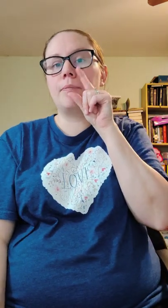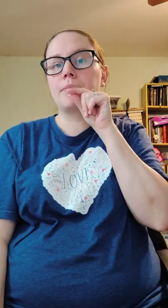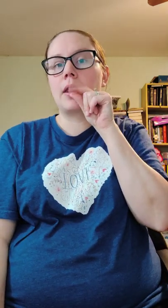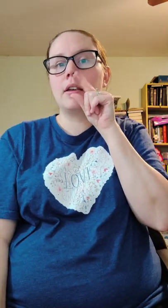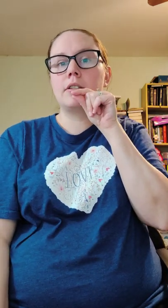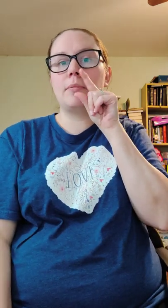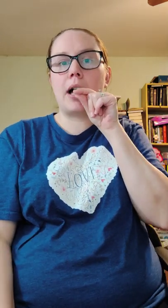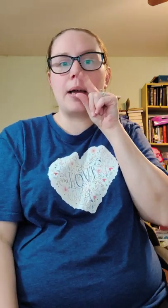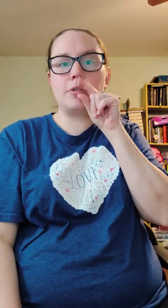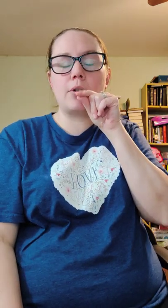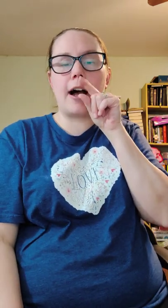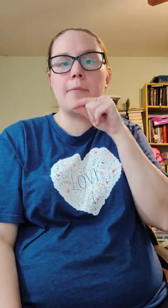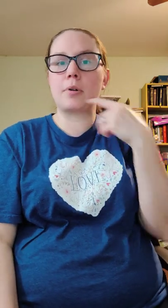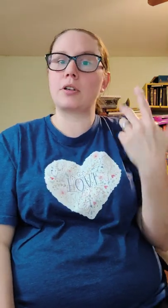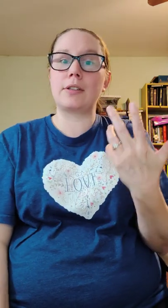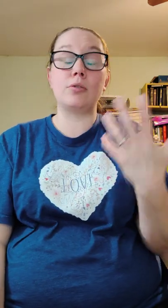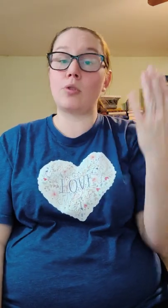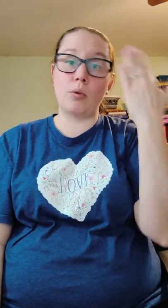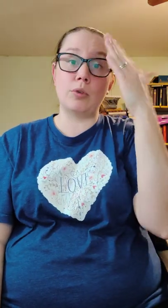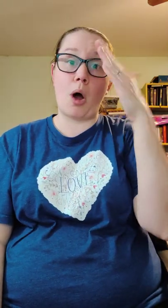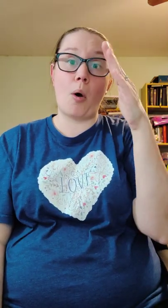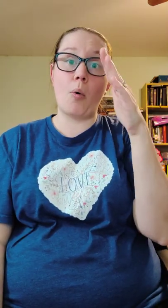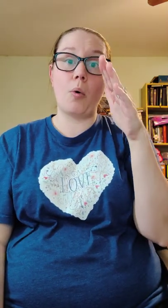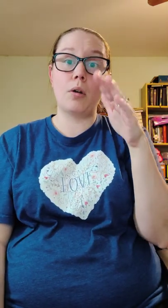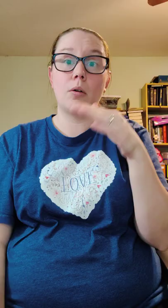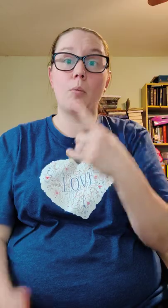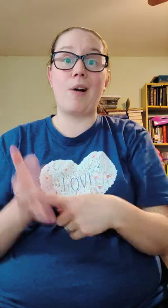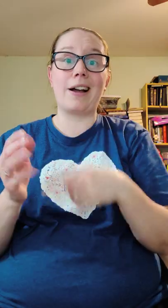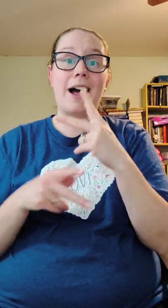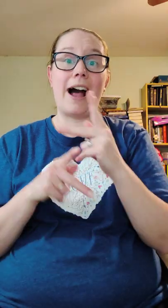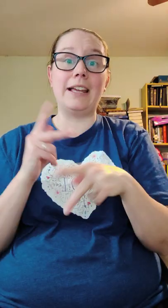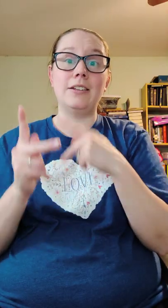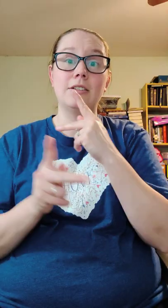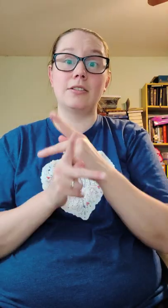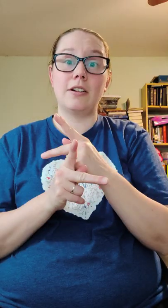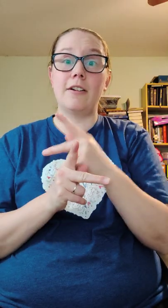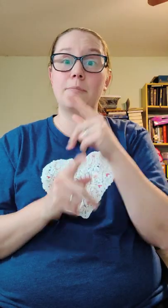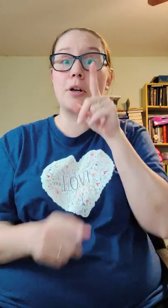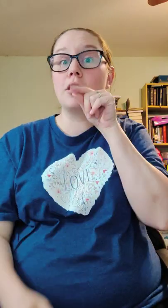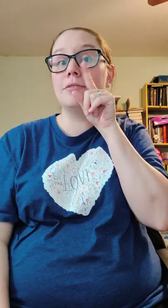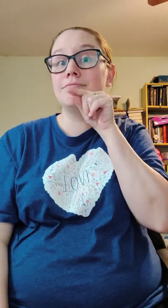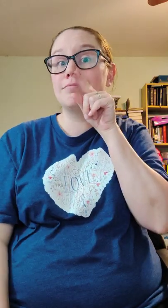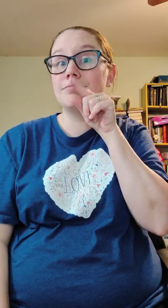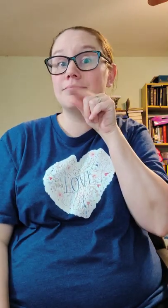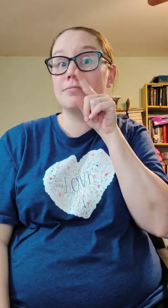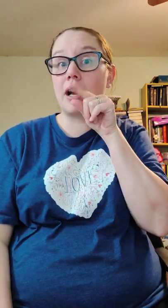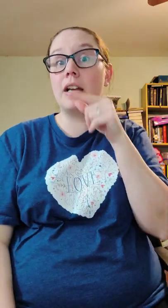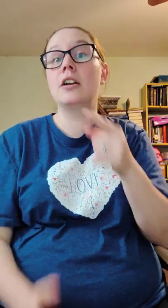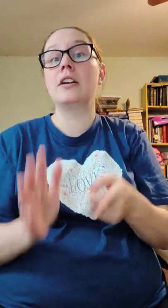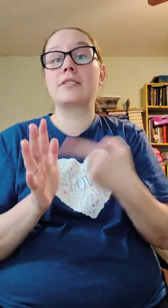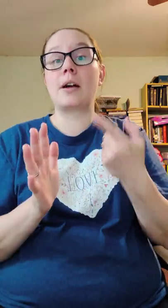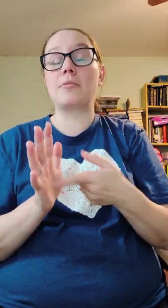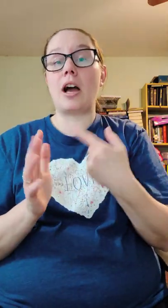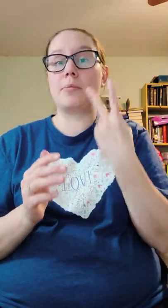Now, sometimes you have birds that you don't know what kind of bird. Okay, sometimes